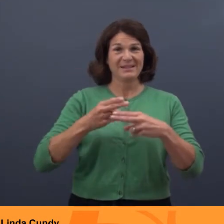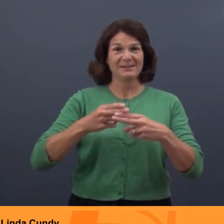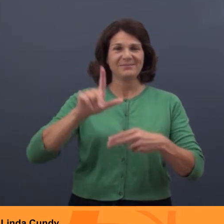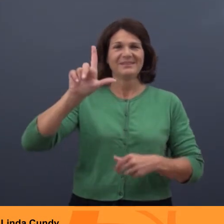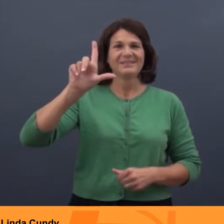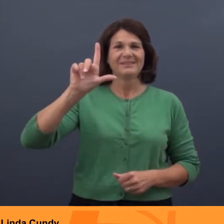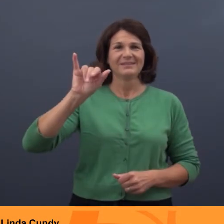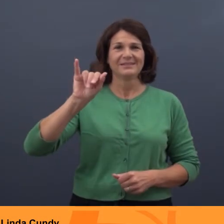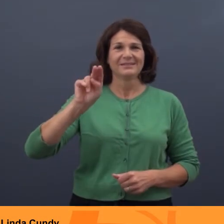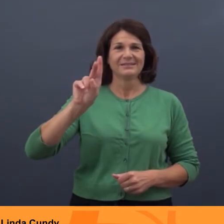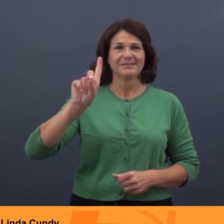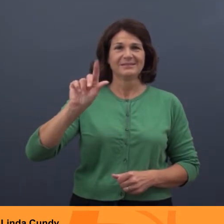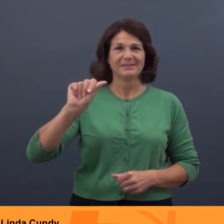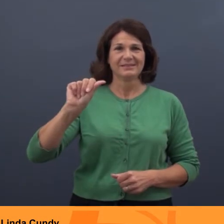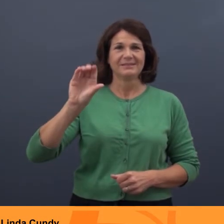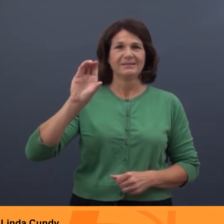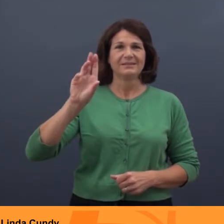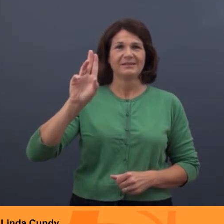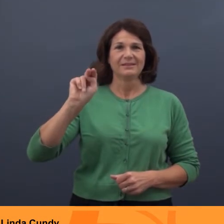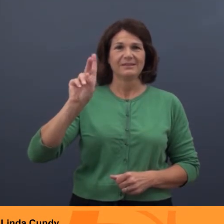Hi, my name is Linda Cundy,